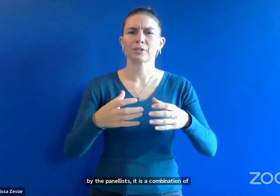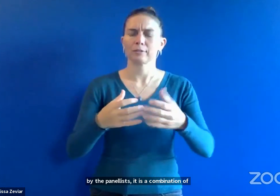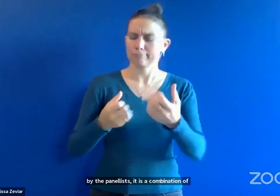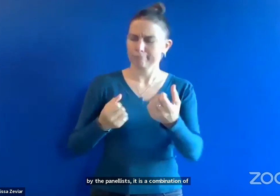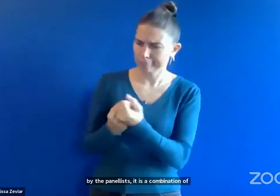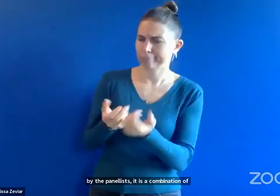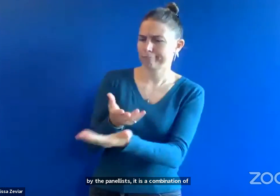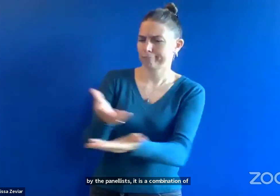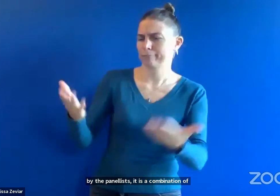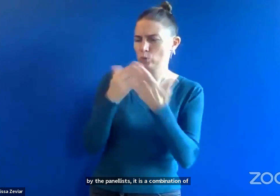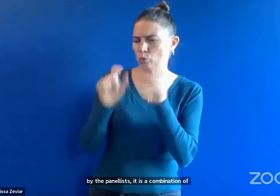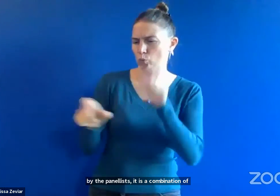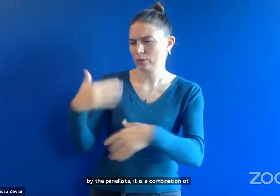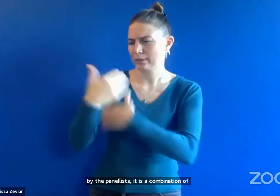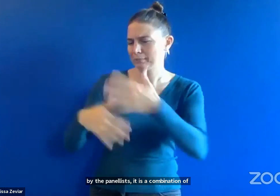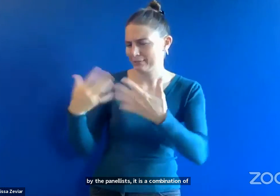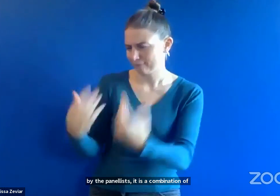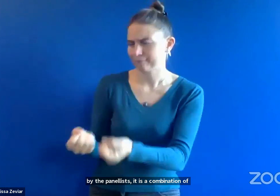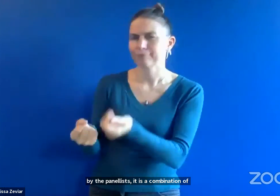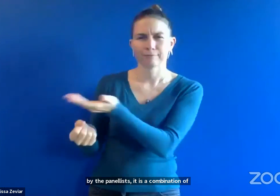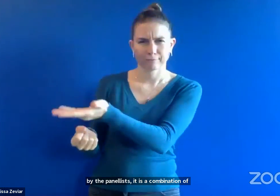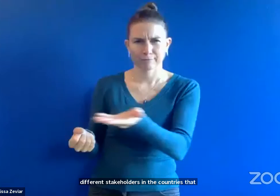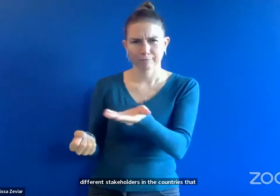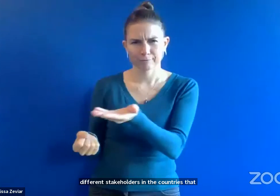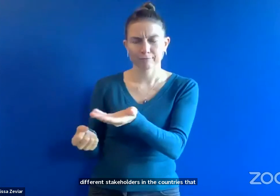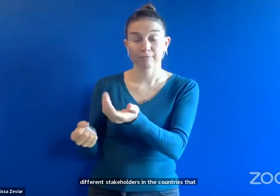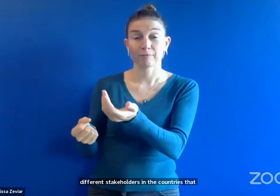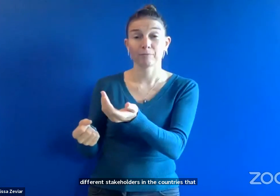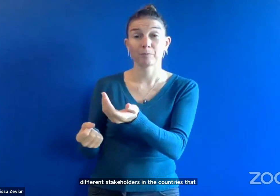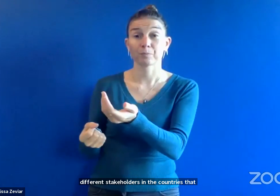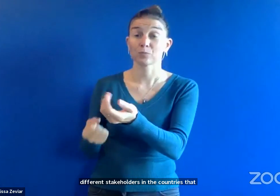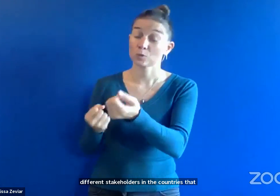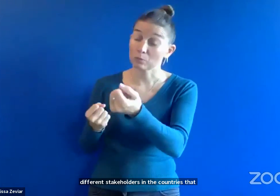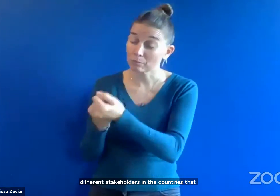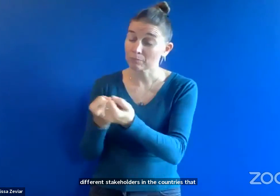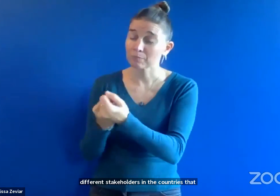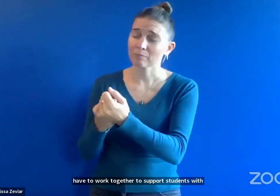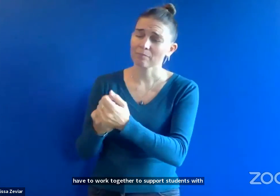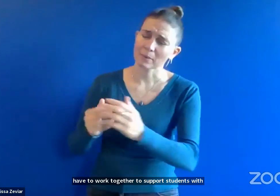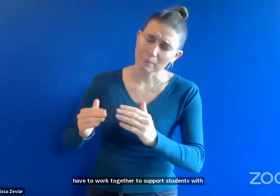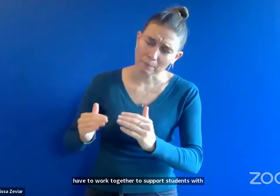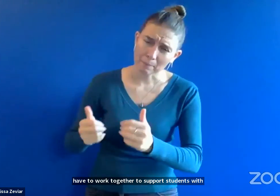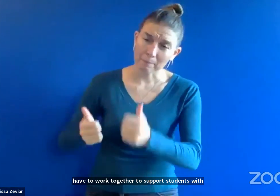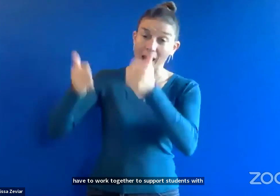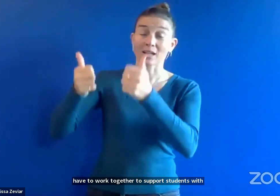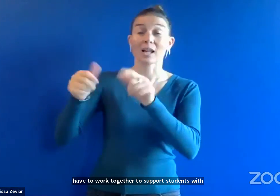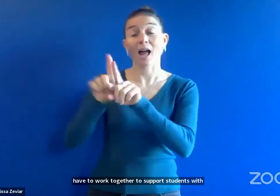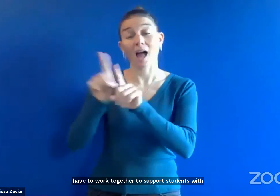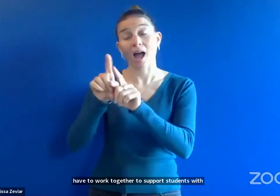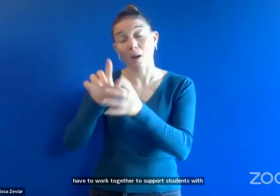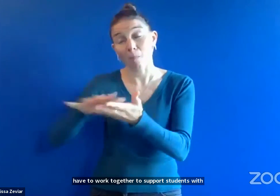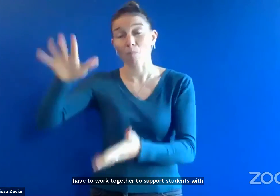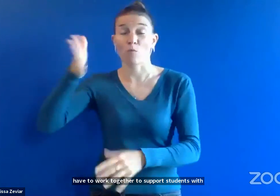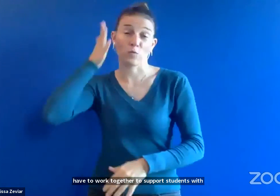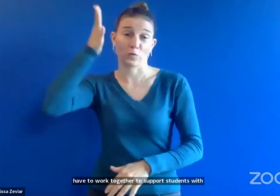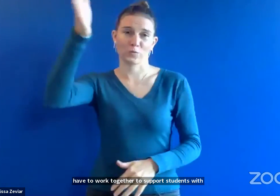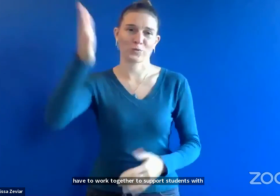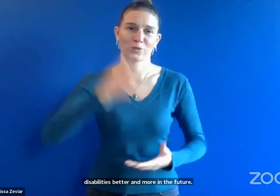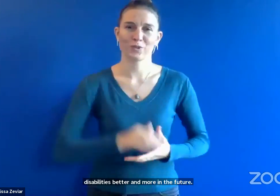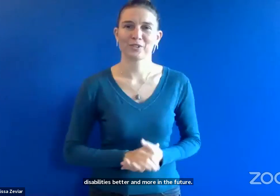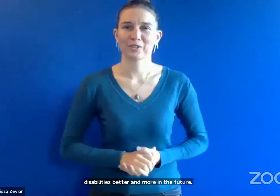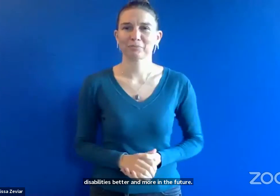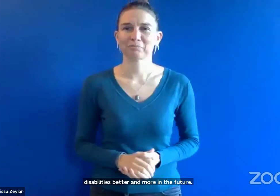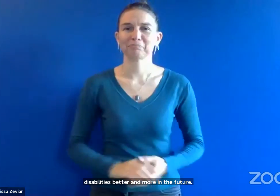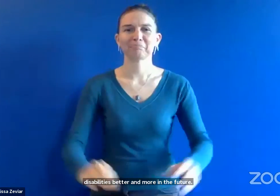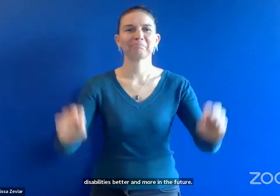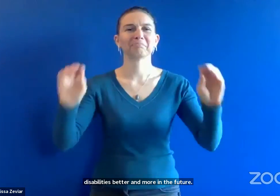disabilities better and more in the future. So thank you very much for